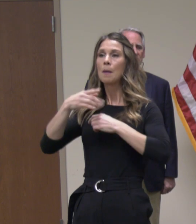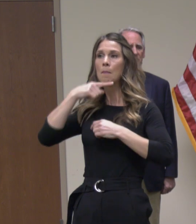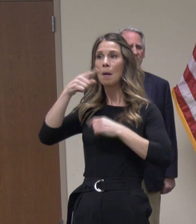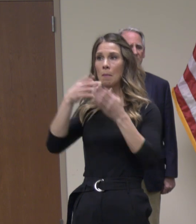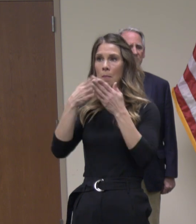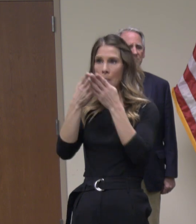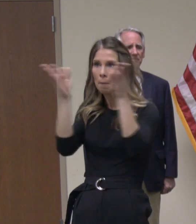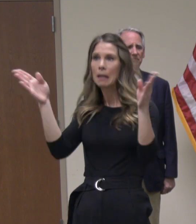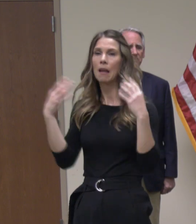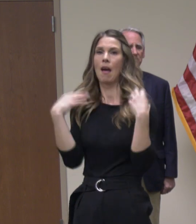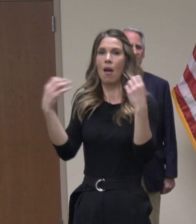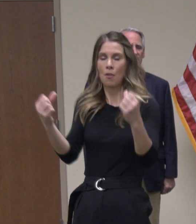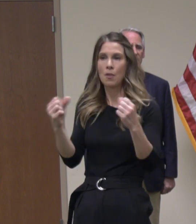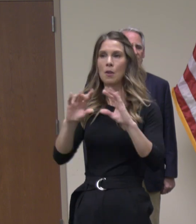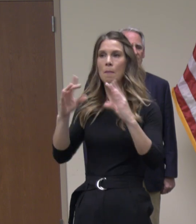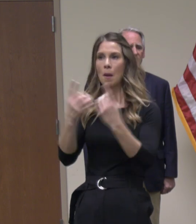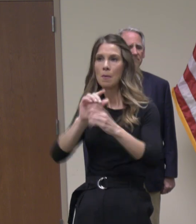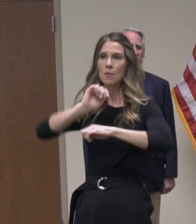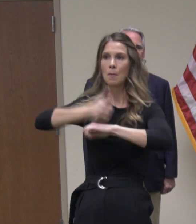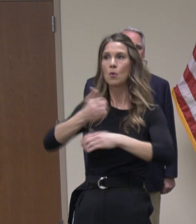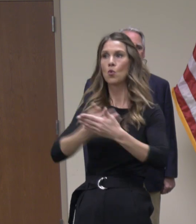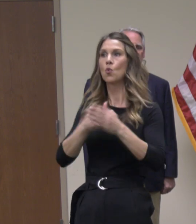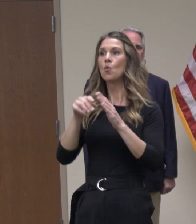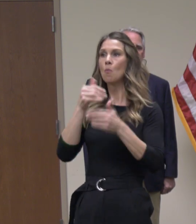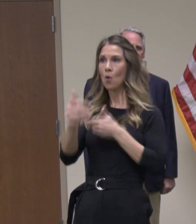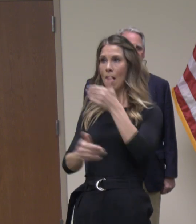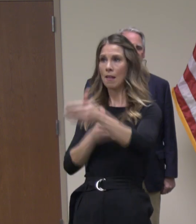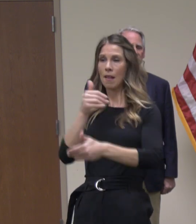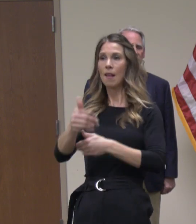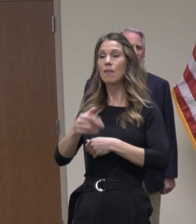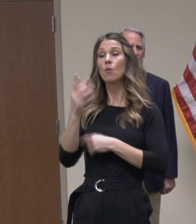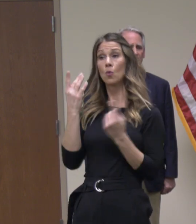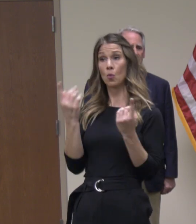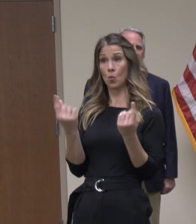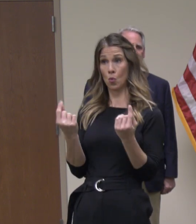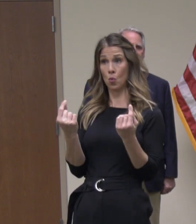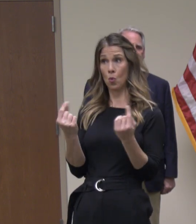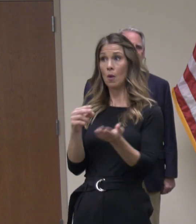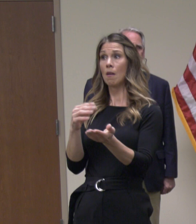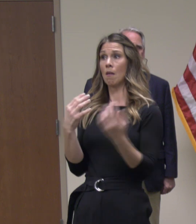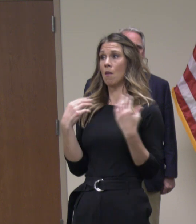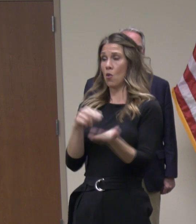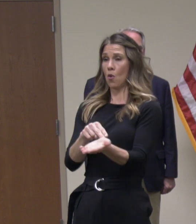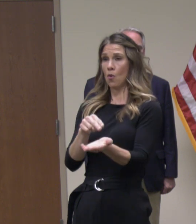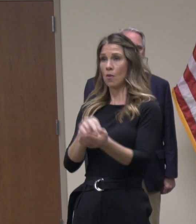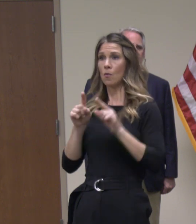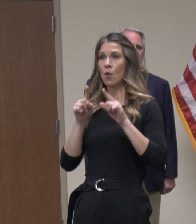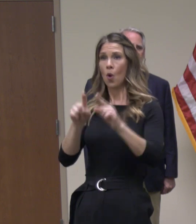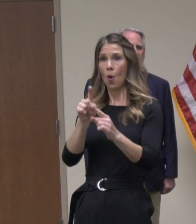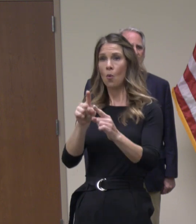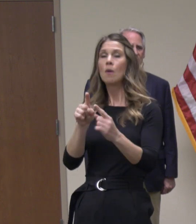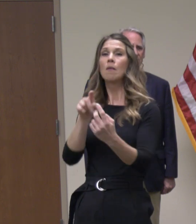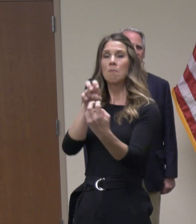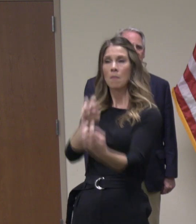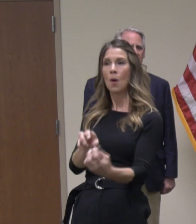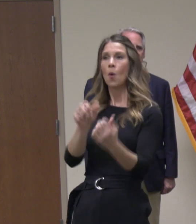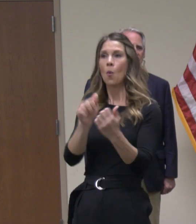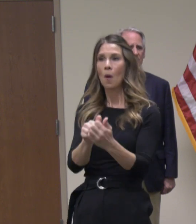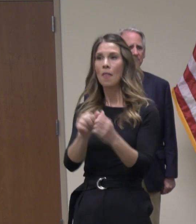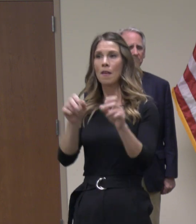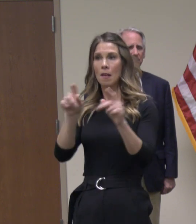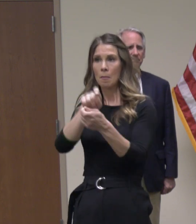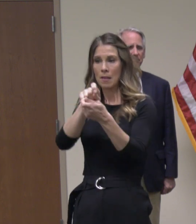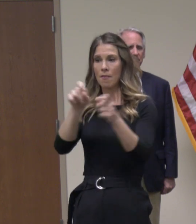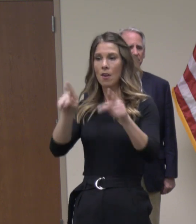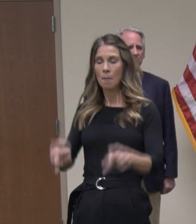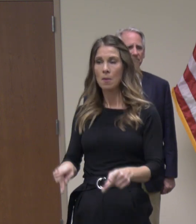new process to deploy health nurses directly to residents in a safe manner after they are pre-screened and